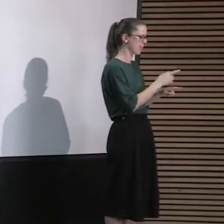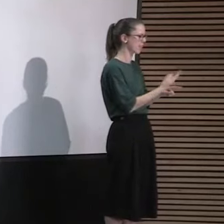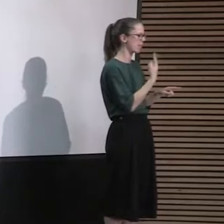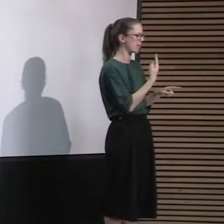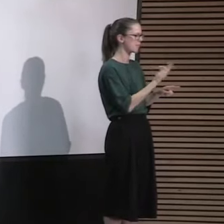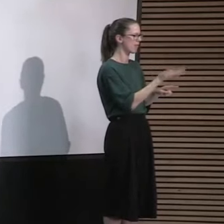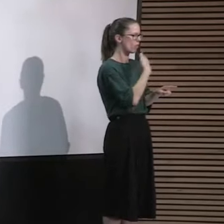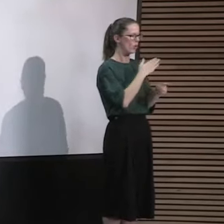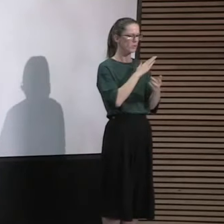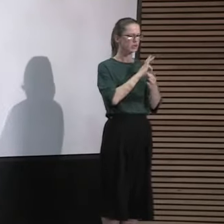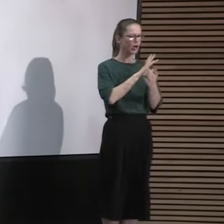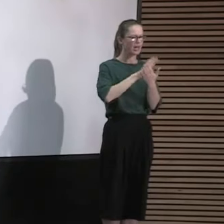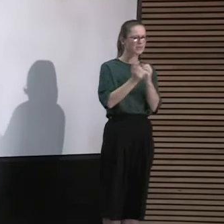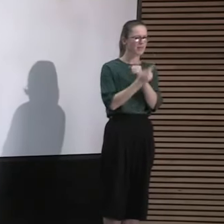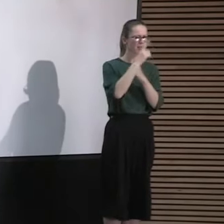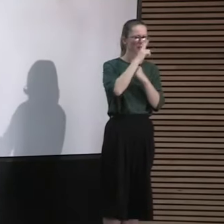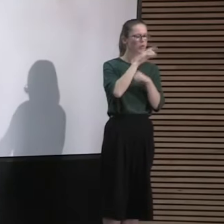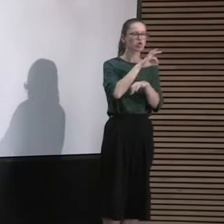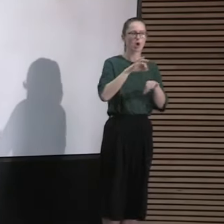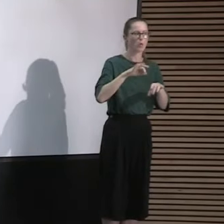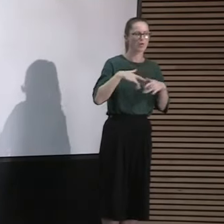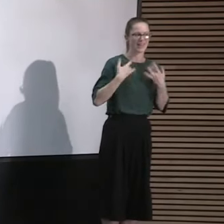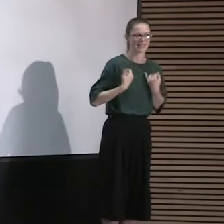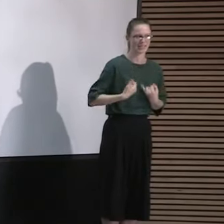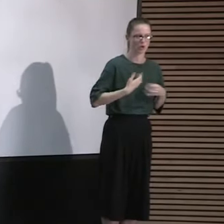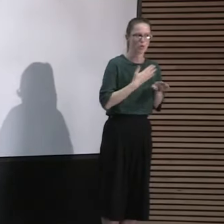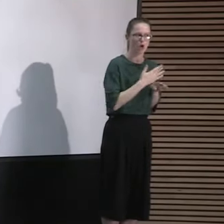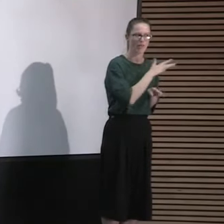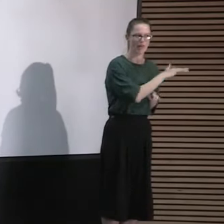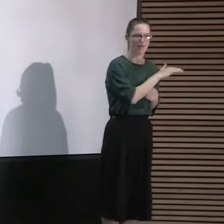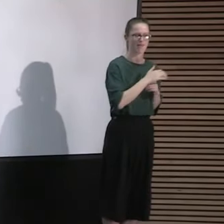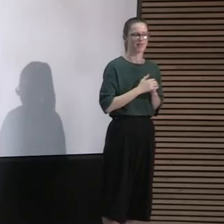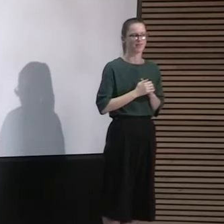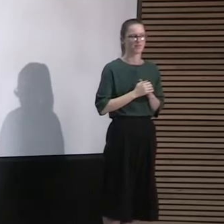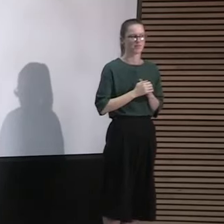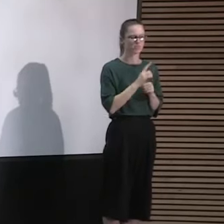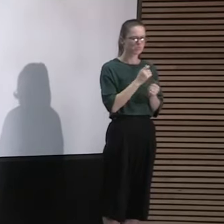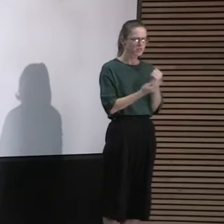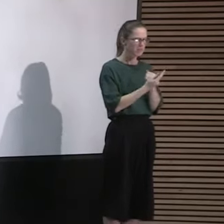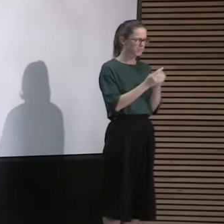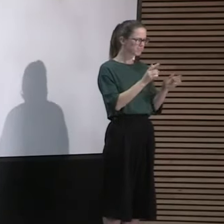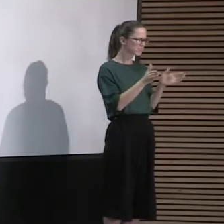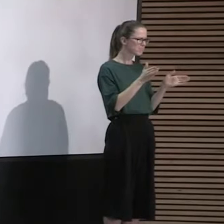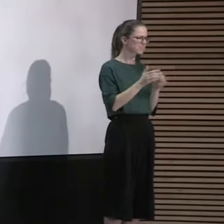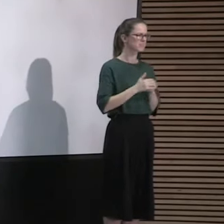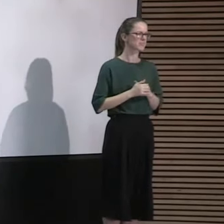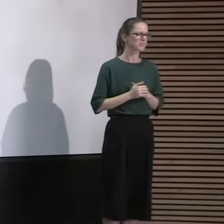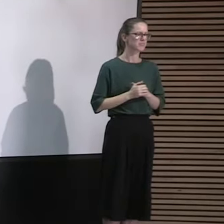around asymptomatic testing. Is that right? Was that where the miscommunication is? So in terms of the ability to